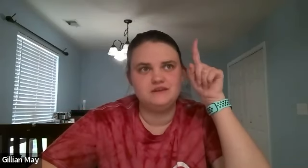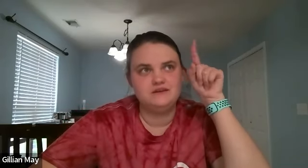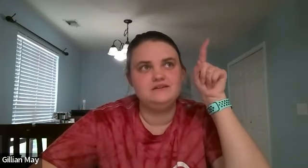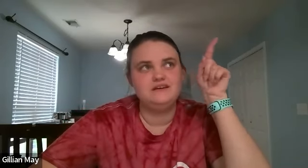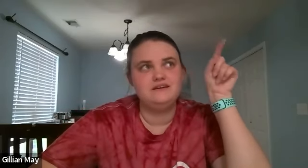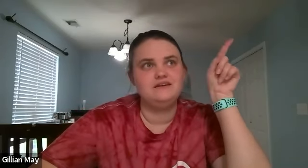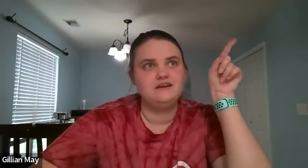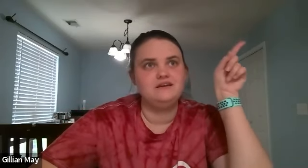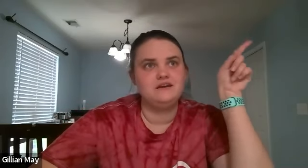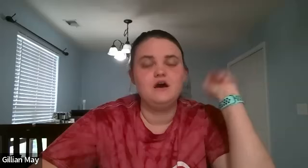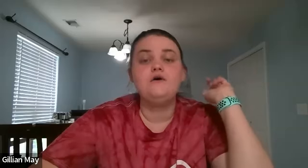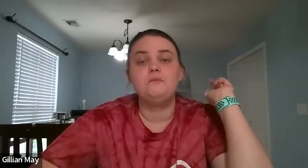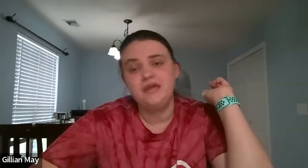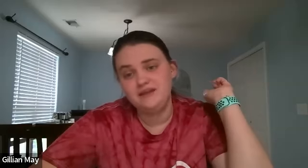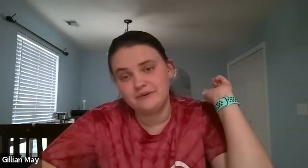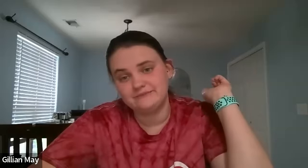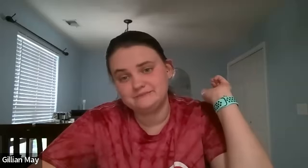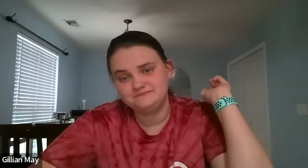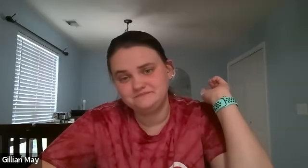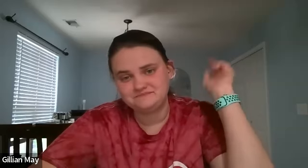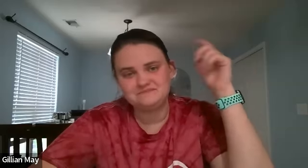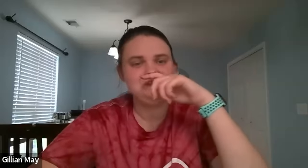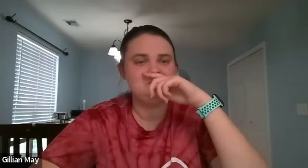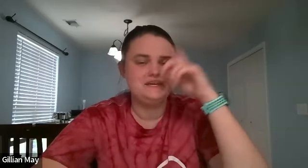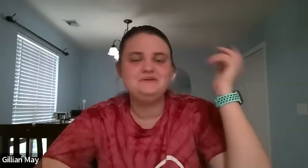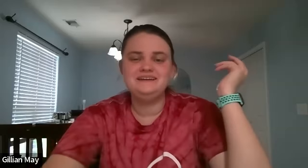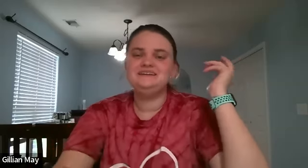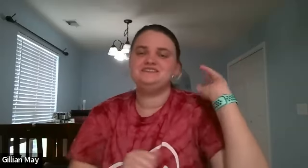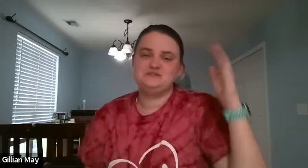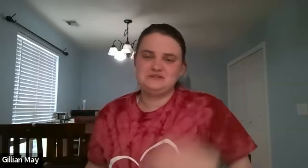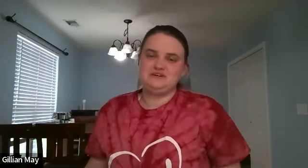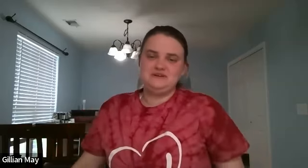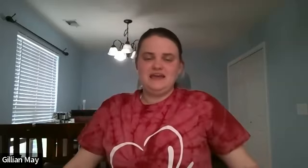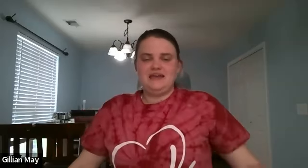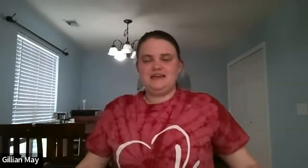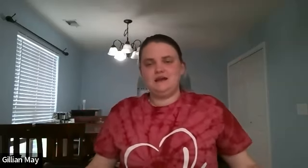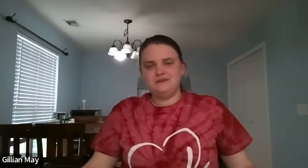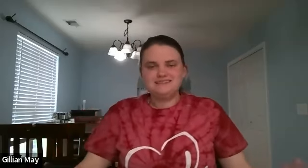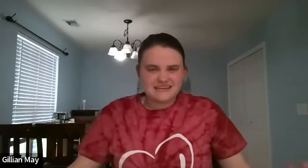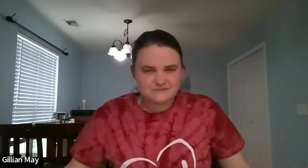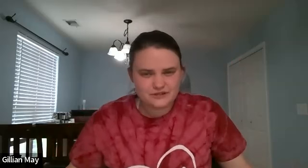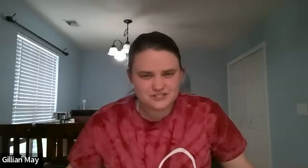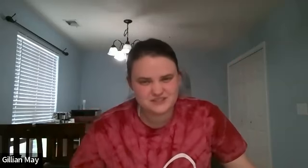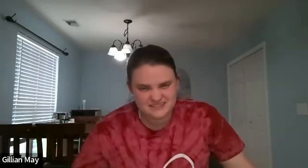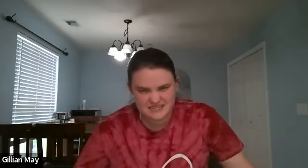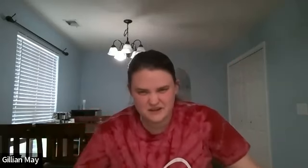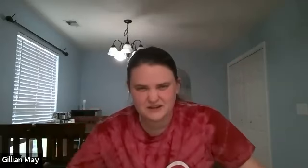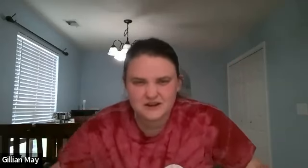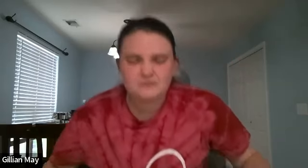like, yeah. Oh, penguin. Penguin, super cute. And I'm gonna stand for it just so you can see it better, but